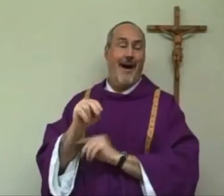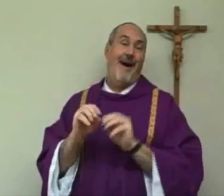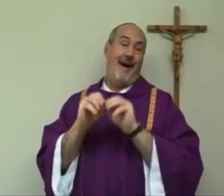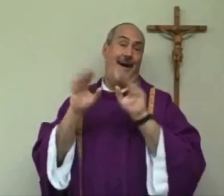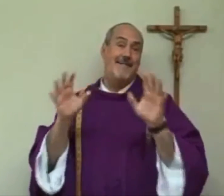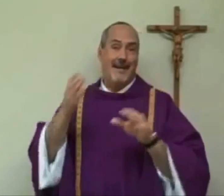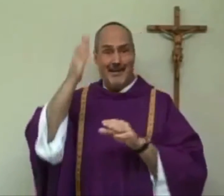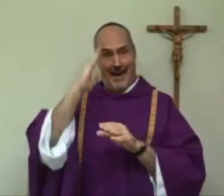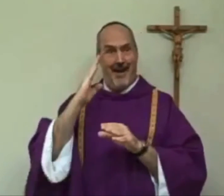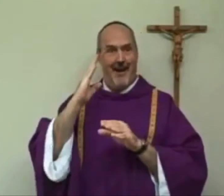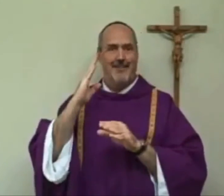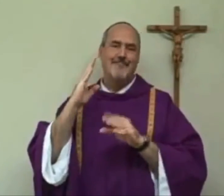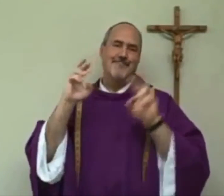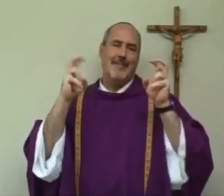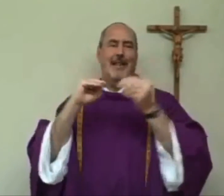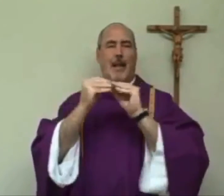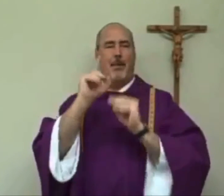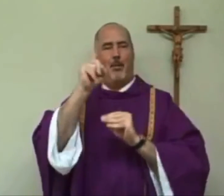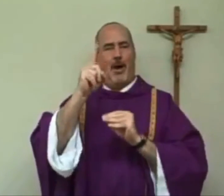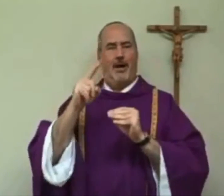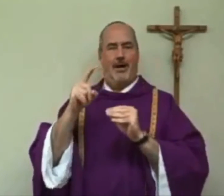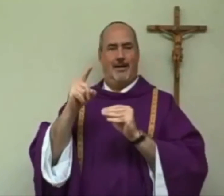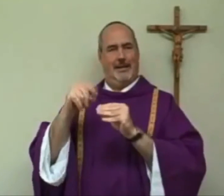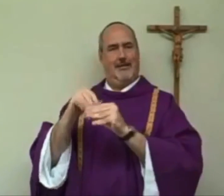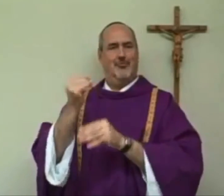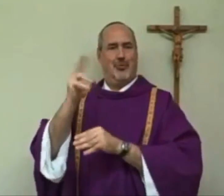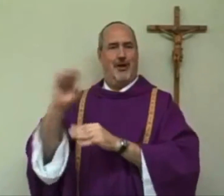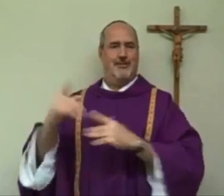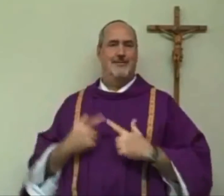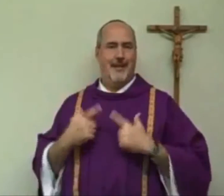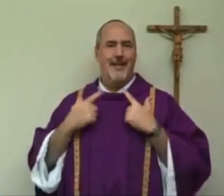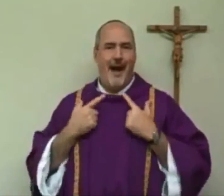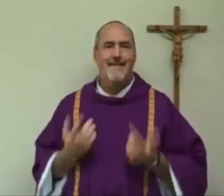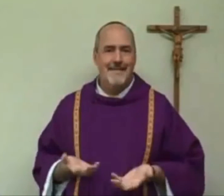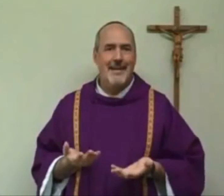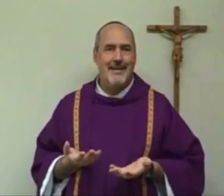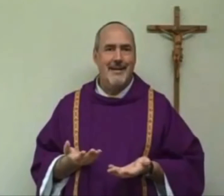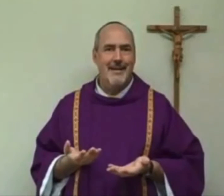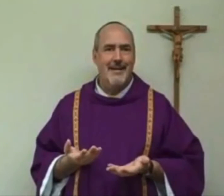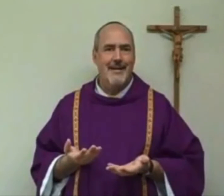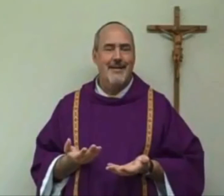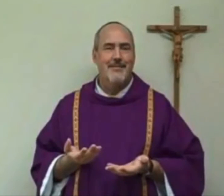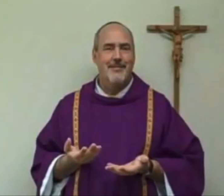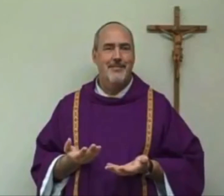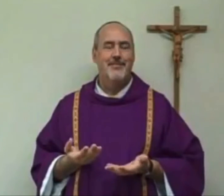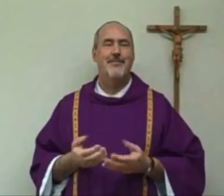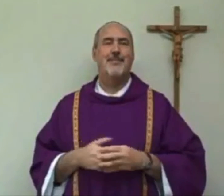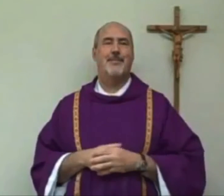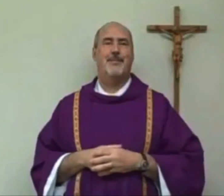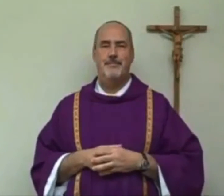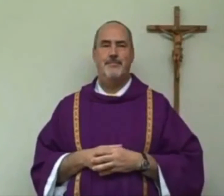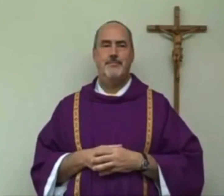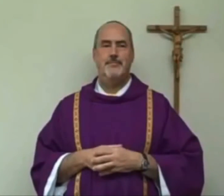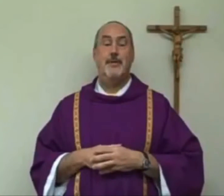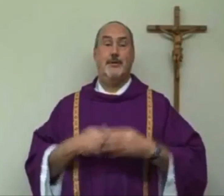see God through him. And obviously, God was number one in John's life.